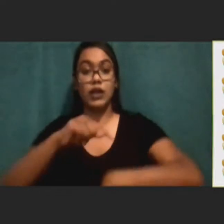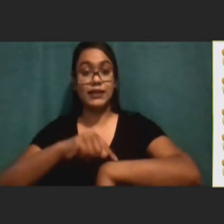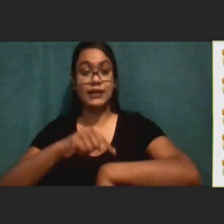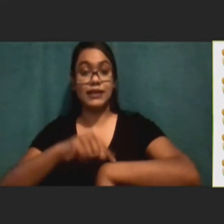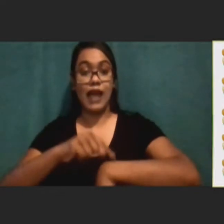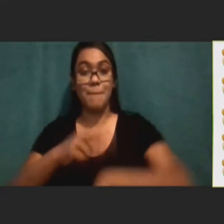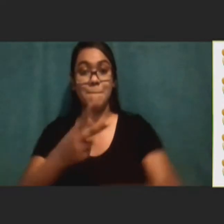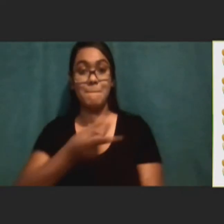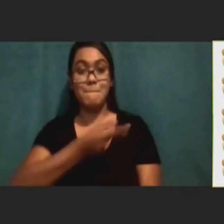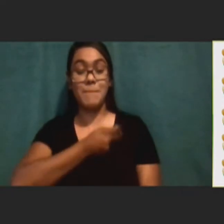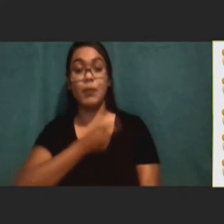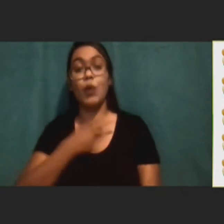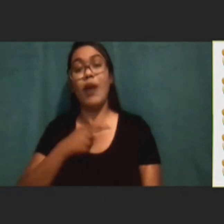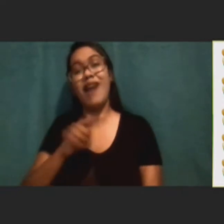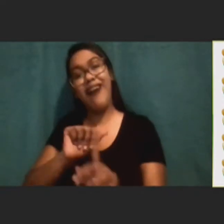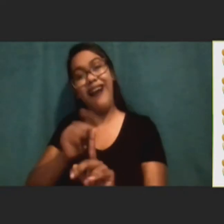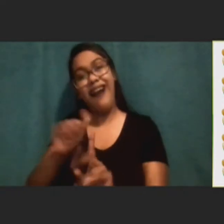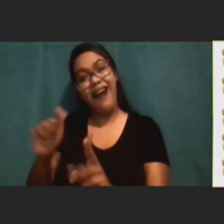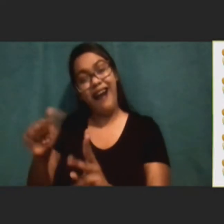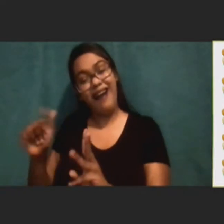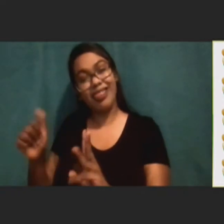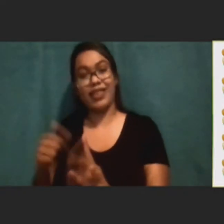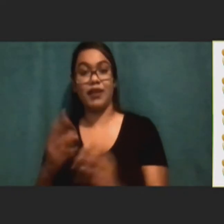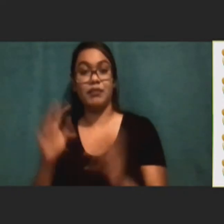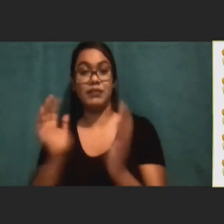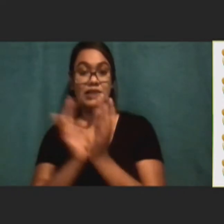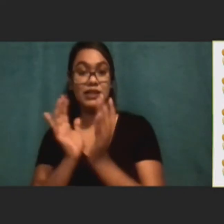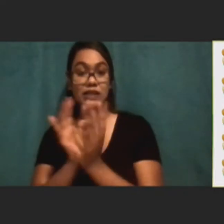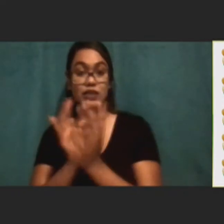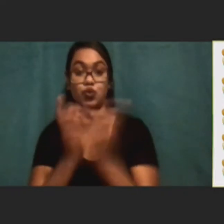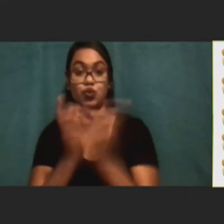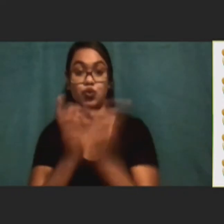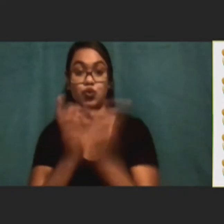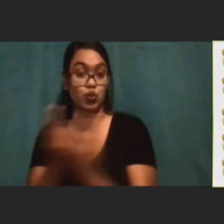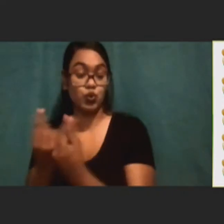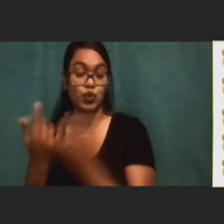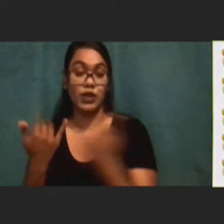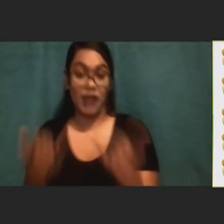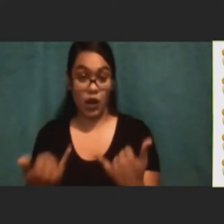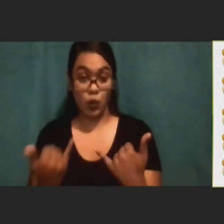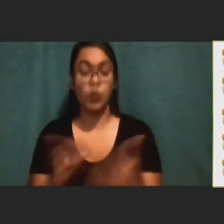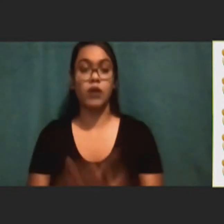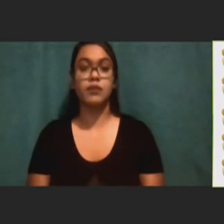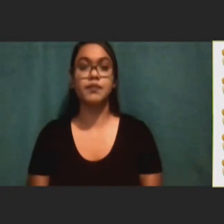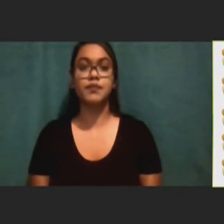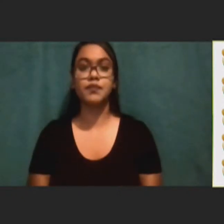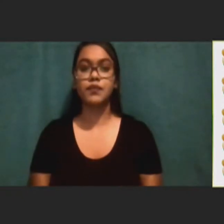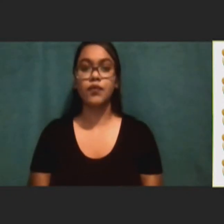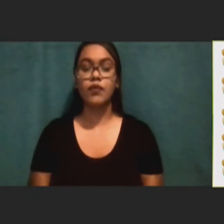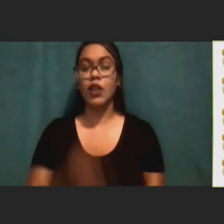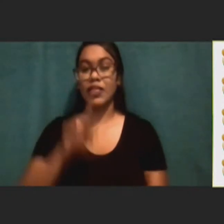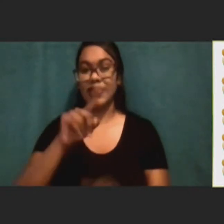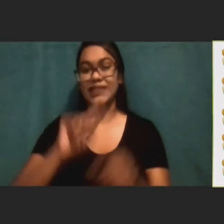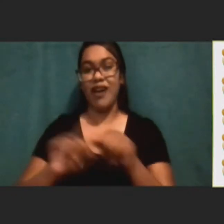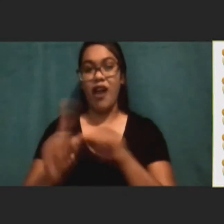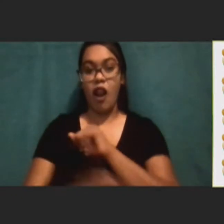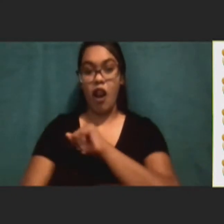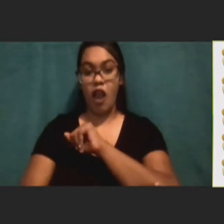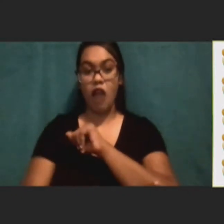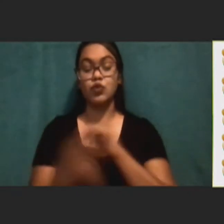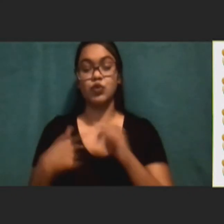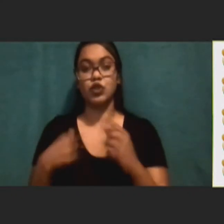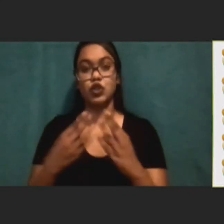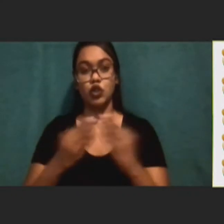have other matters to attend to for the day. So I think, yeah, we'll try and deal with this.